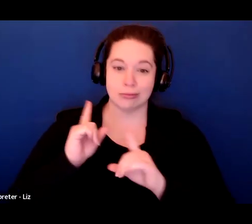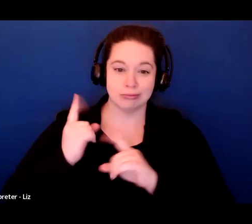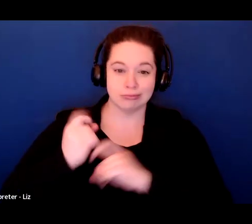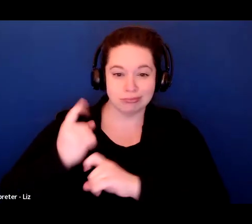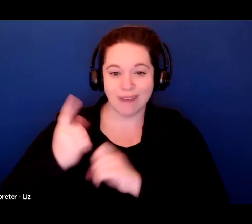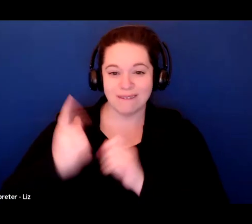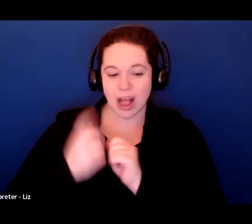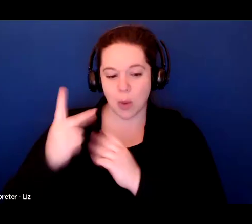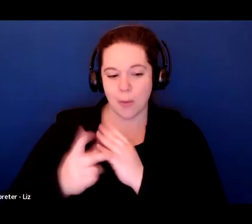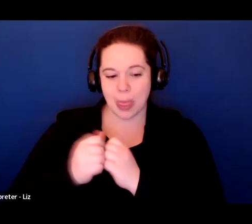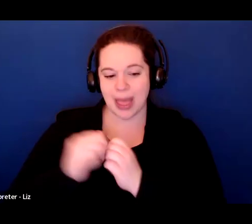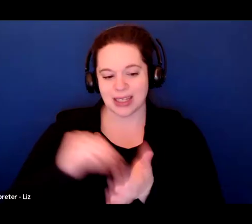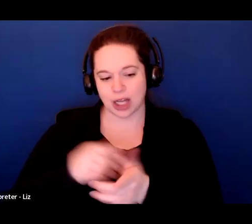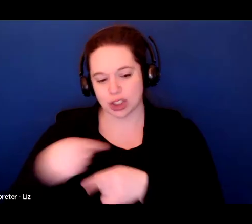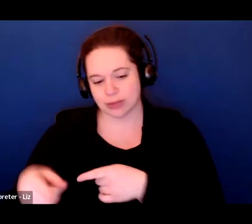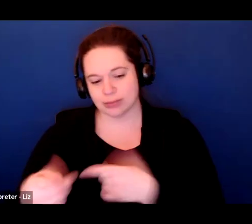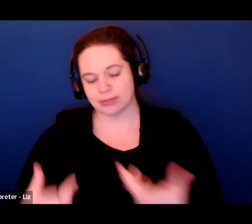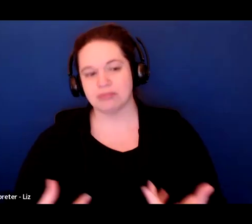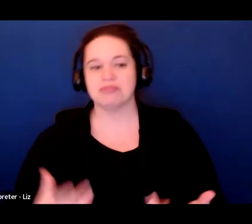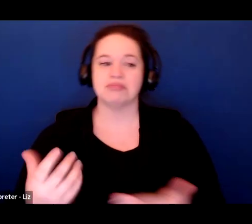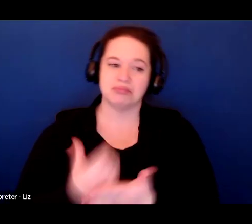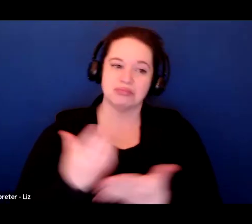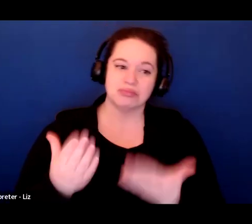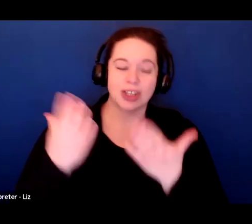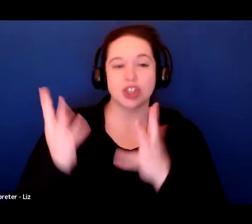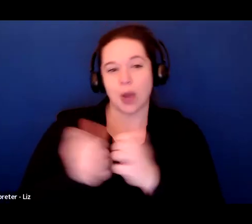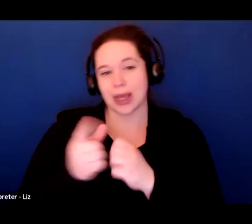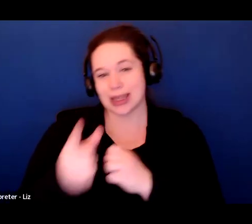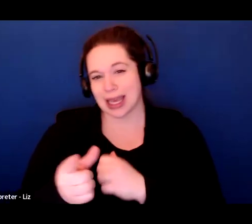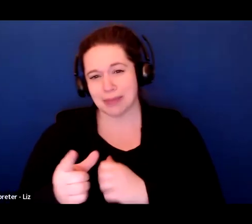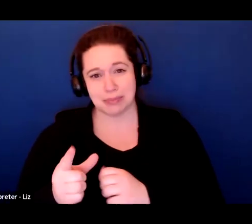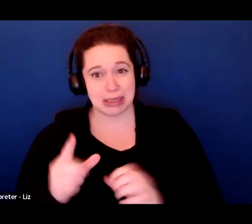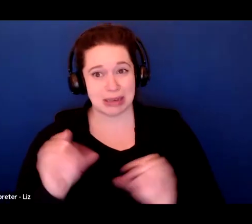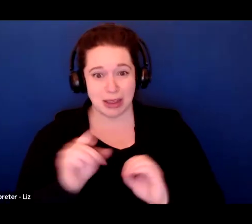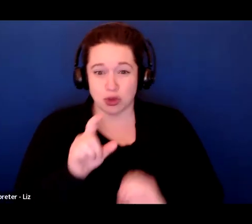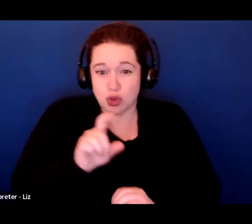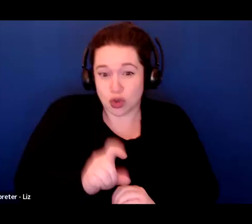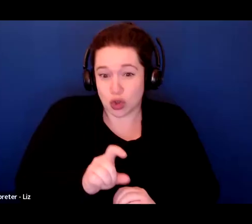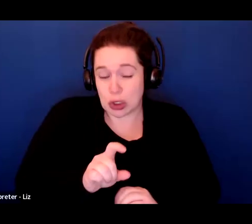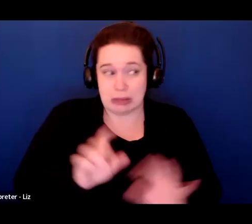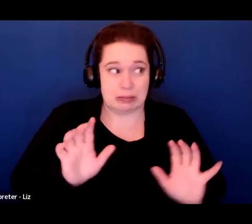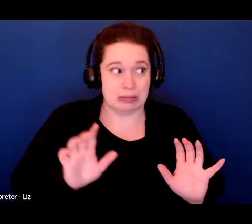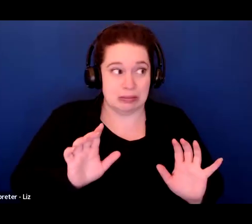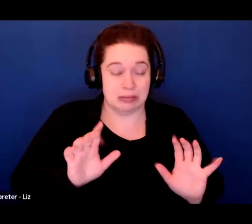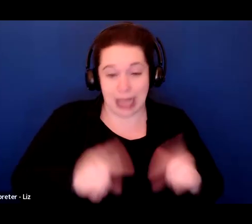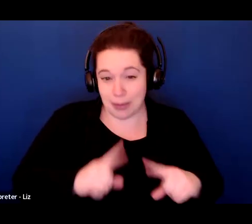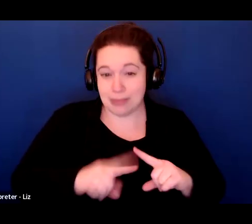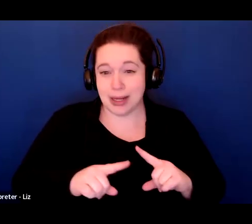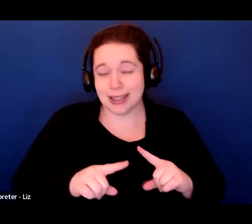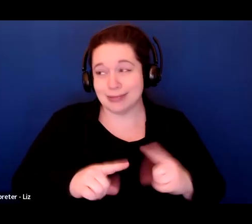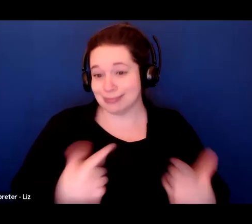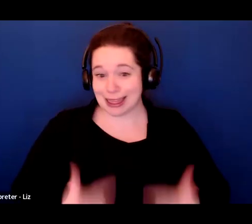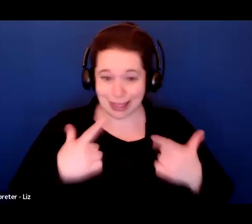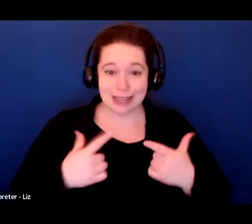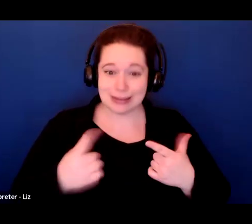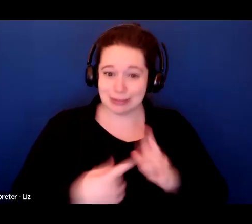so, talk to them and just ask them about that. But nothing should happen to it, but things happen. So,